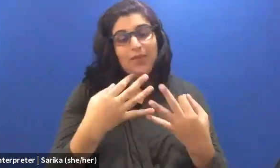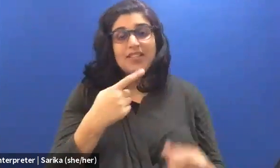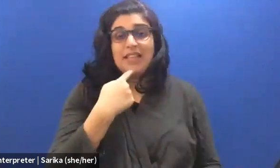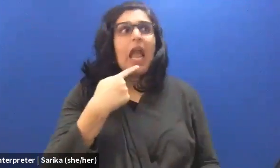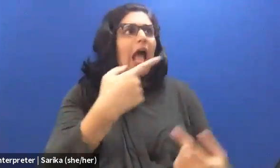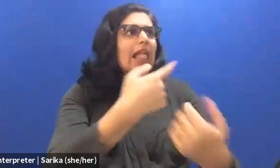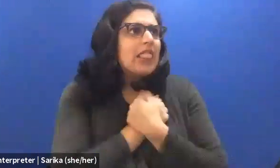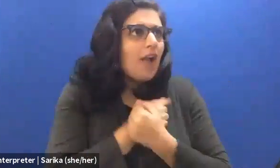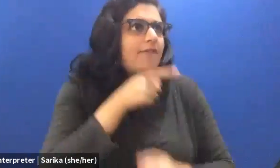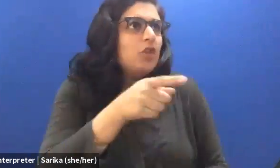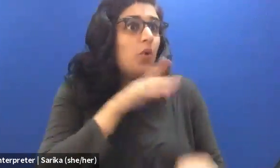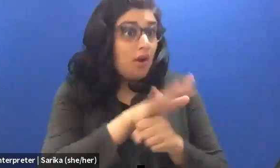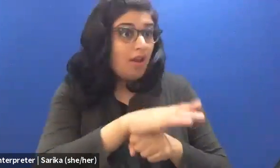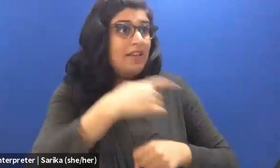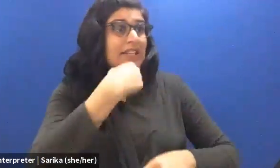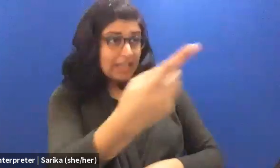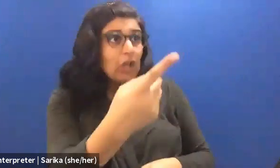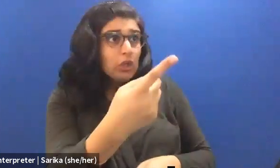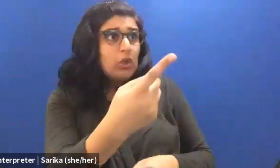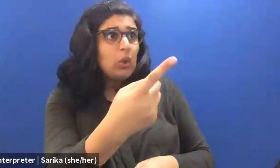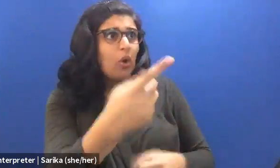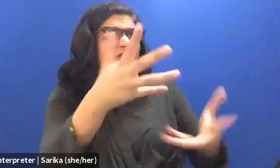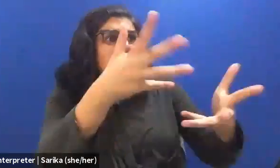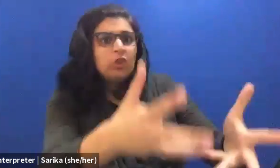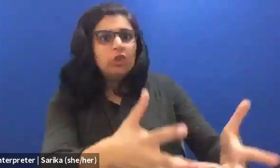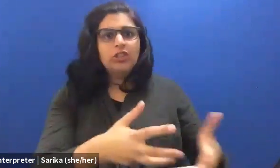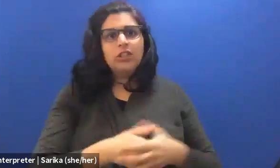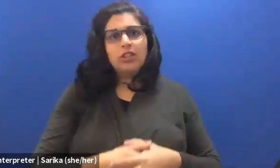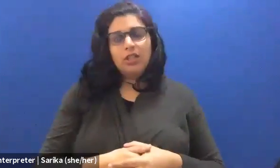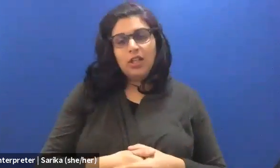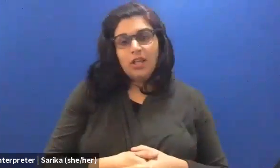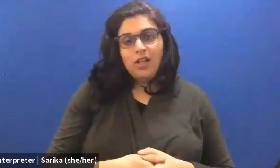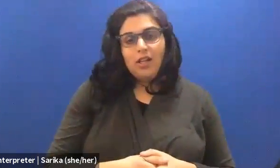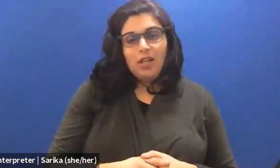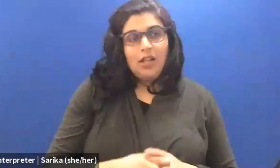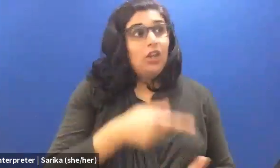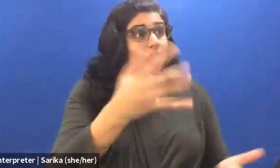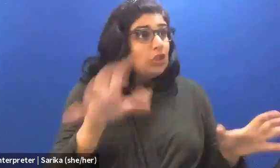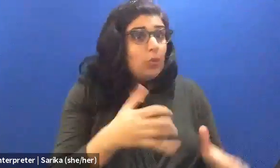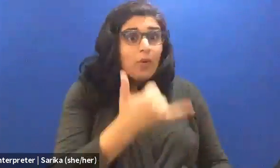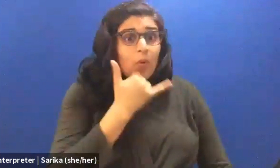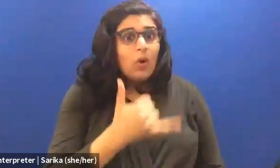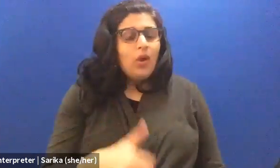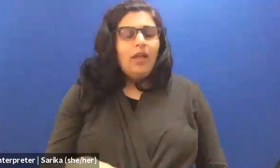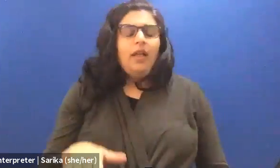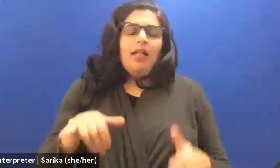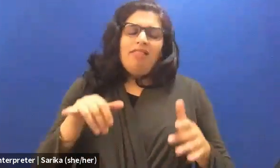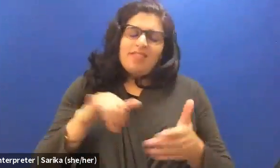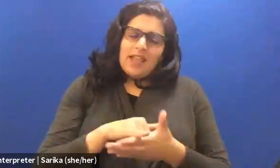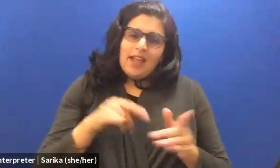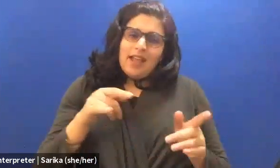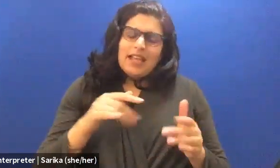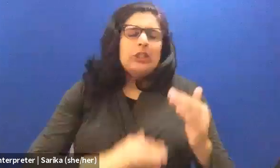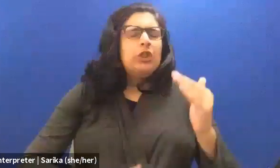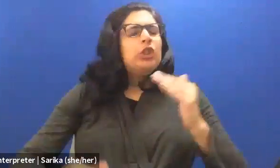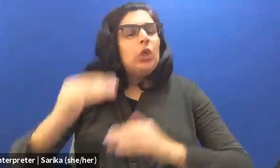you enough to tell you about yourself because you're doing wrong. And that seems to be too hard for a